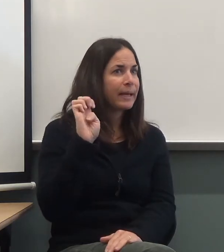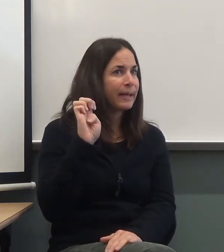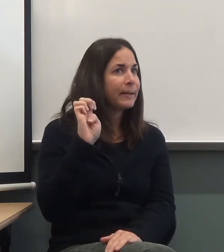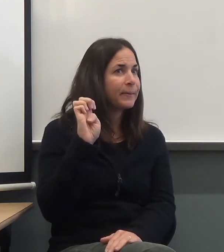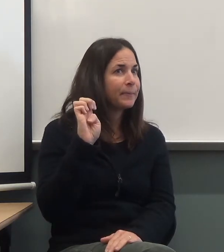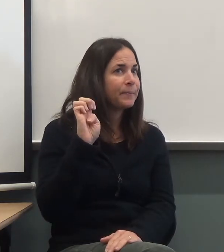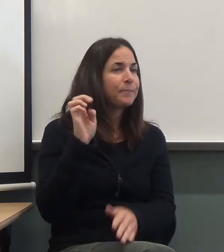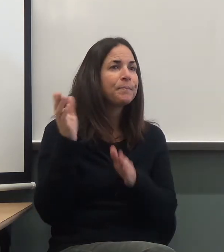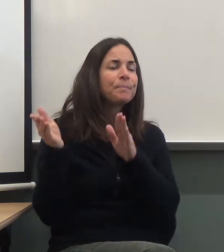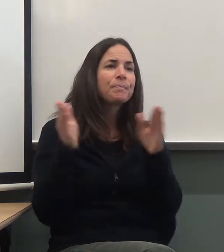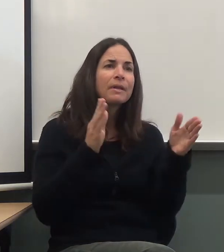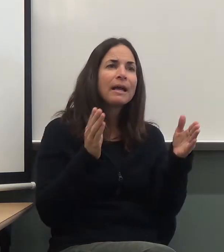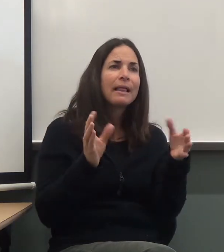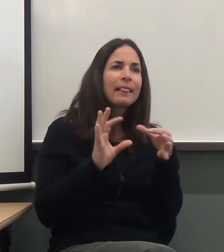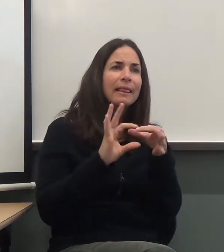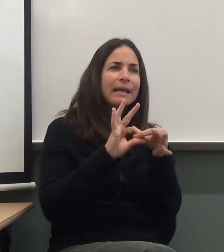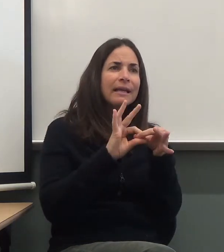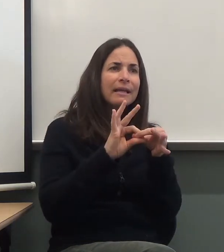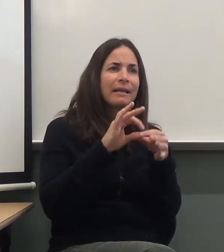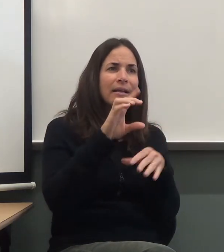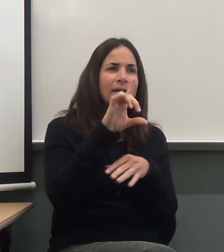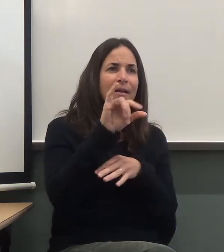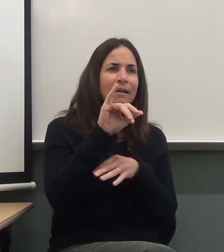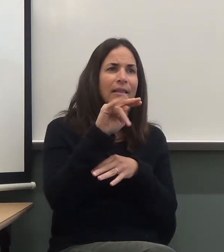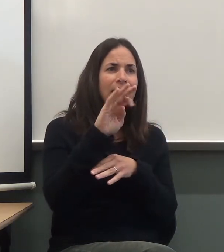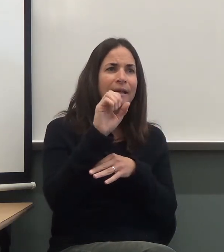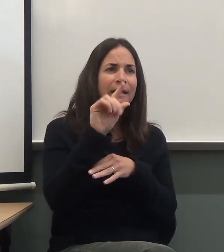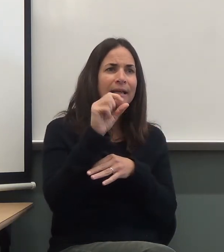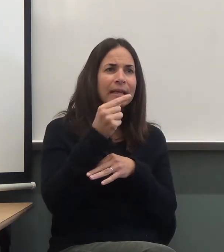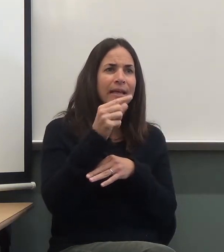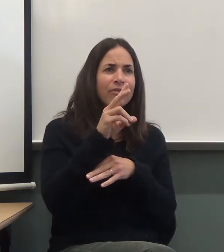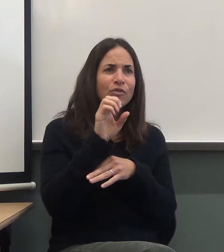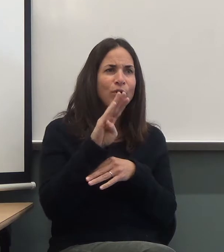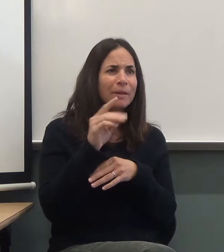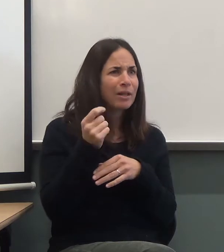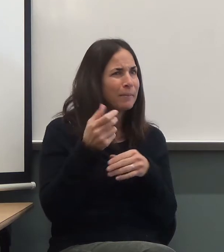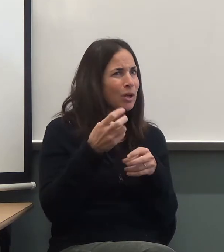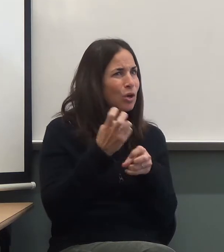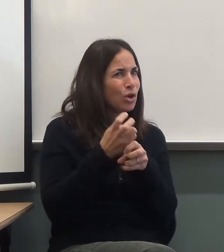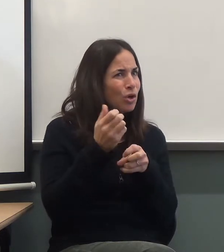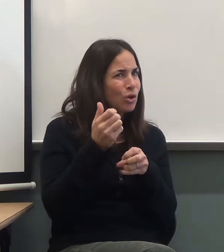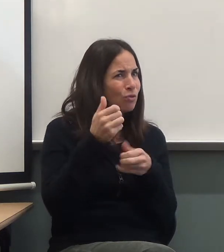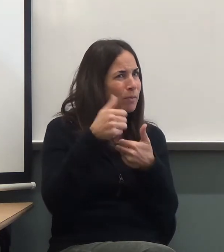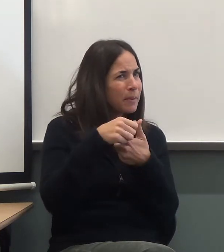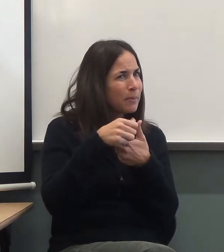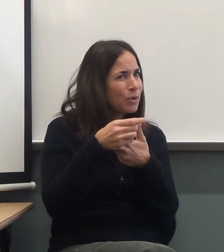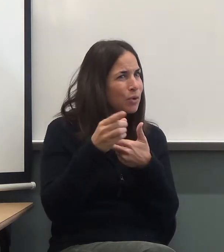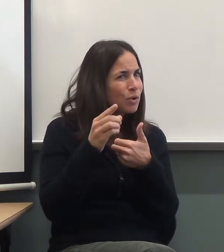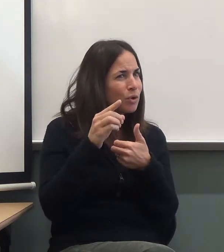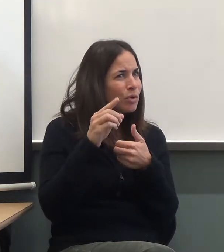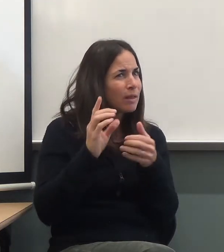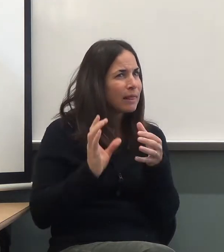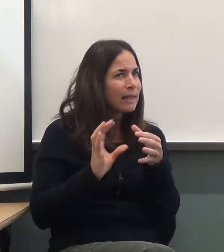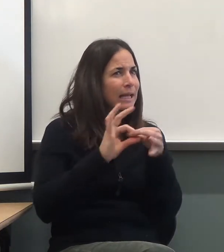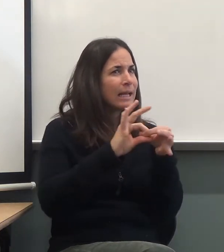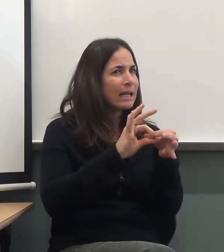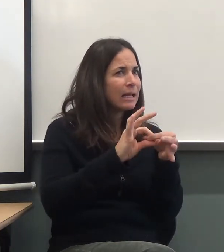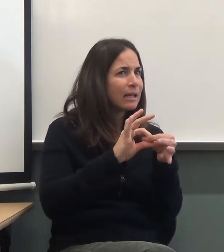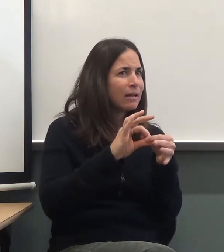our linking verb? This one's a little harder. Remember that one? Something. What were some of the words? To